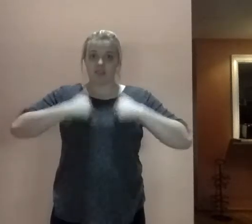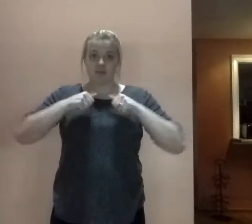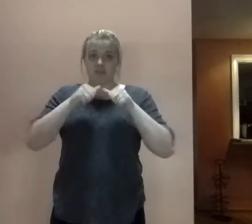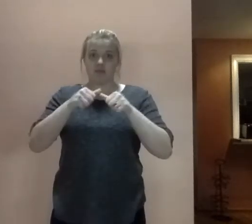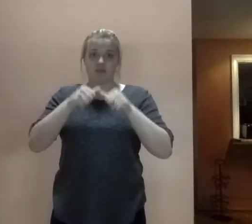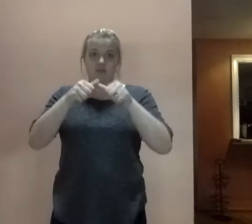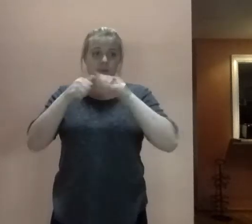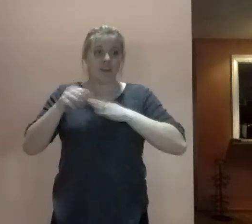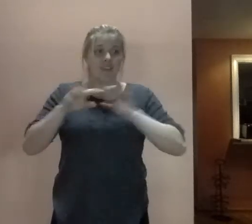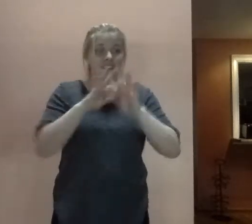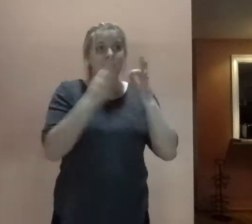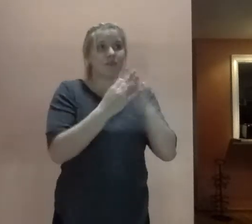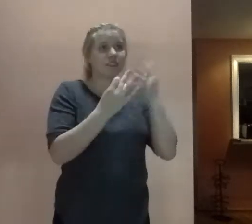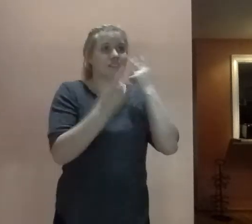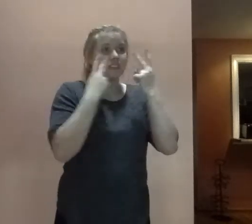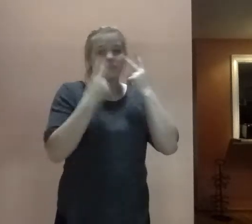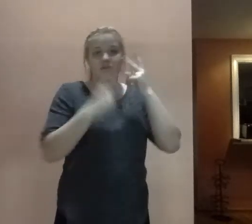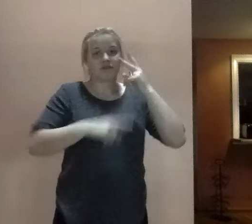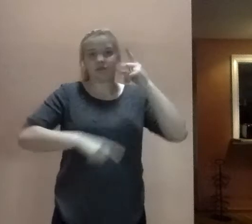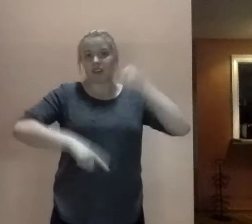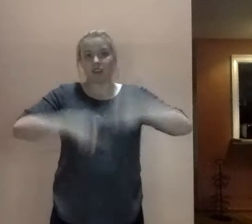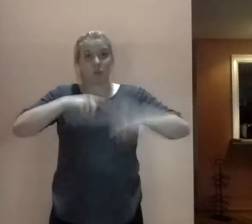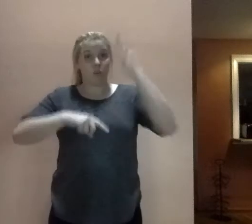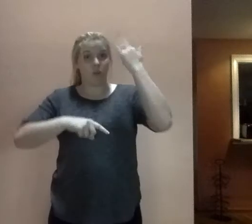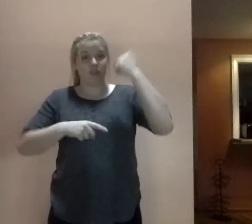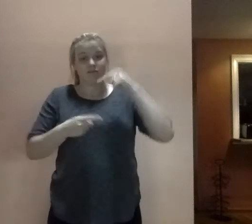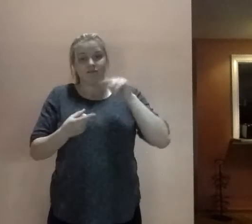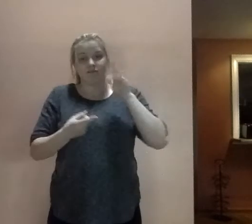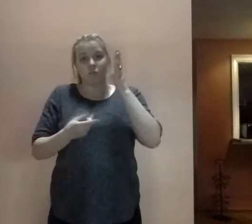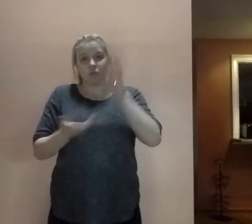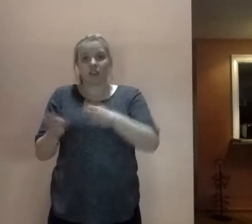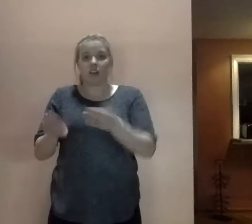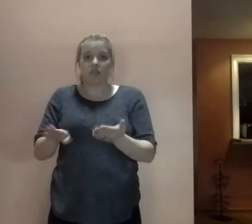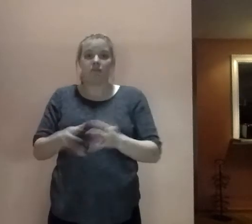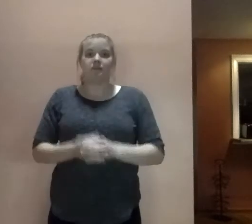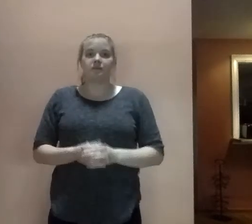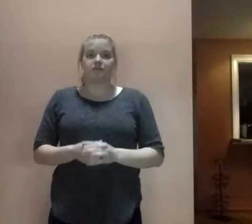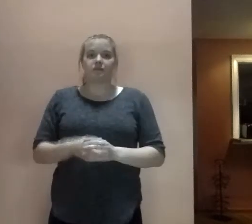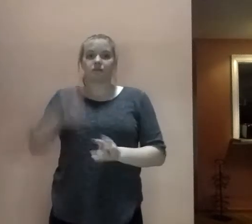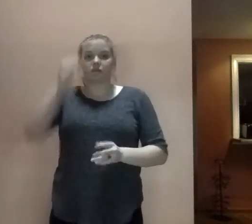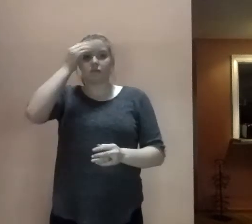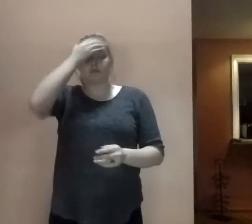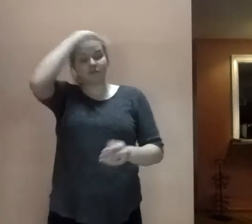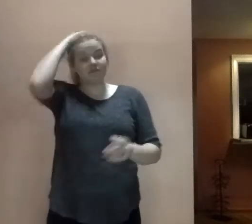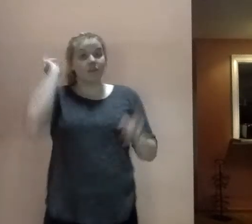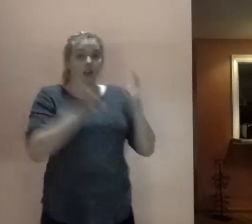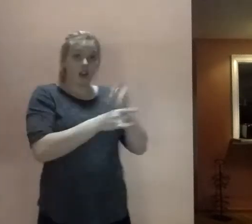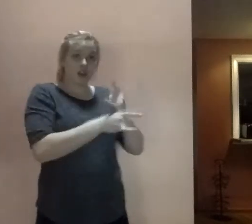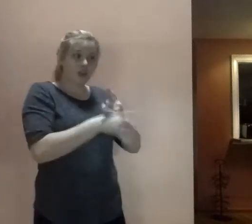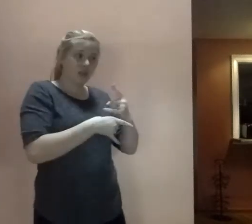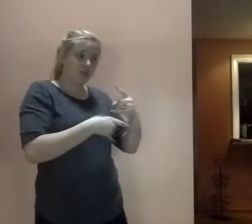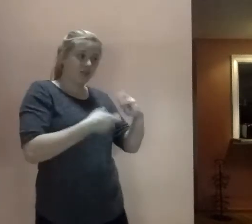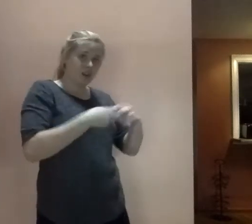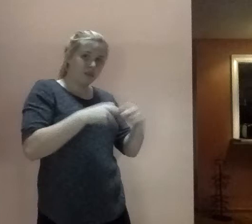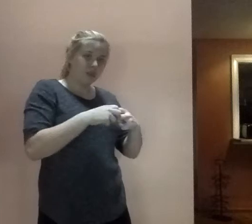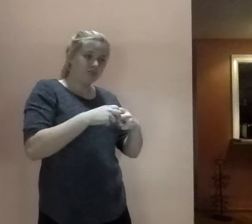family. When we speak of heart disease, I would say the role of alcohol is pretty small. The role of sugar is very